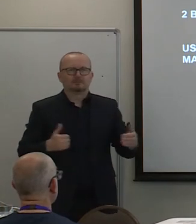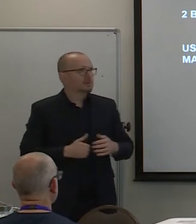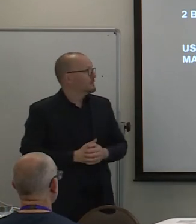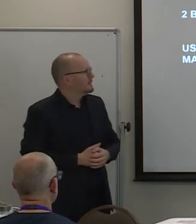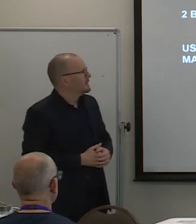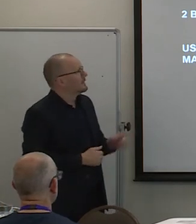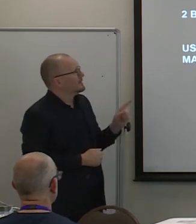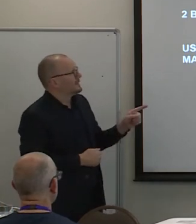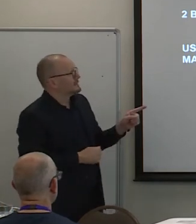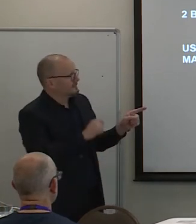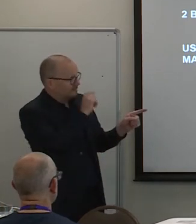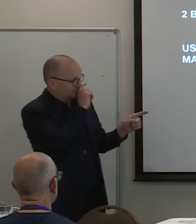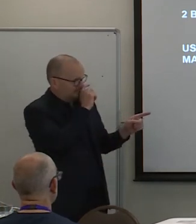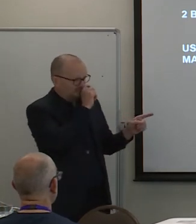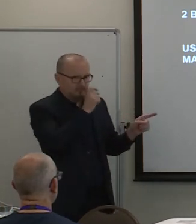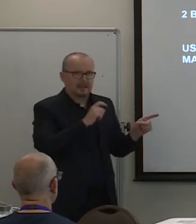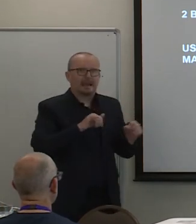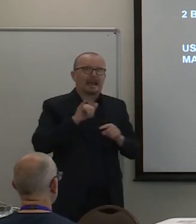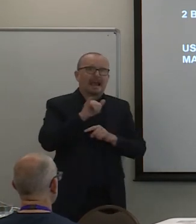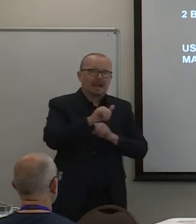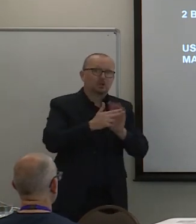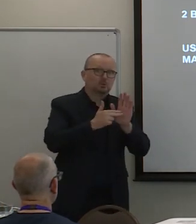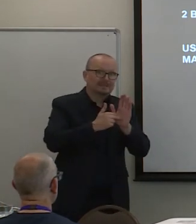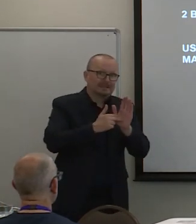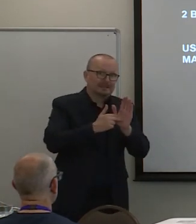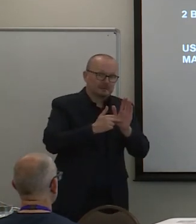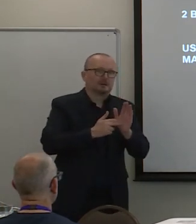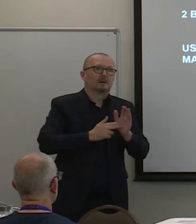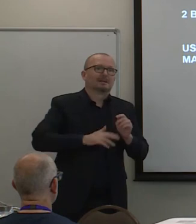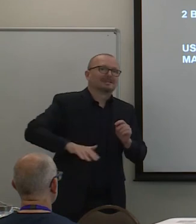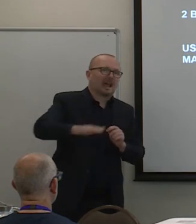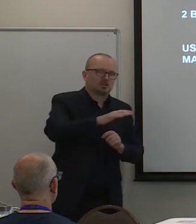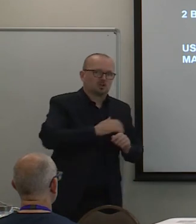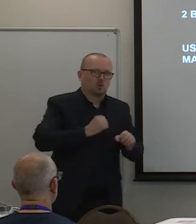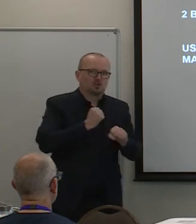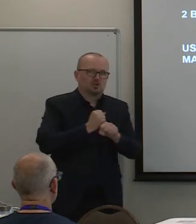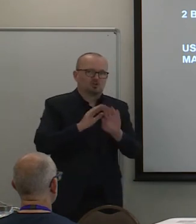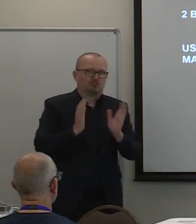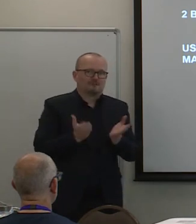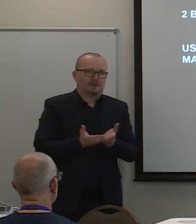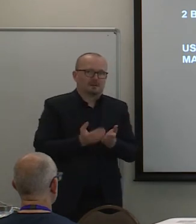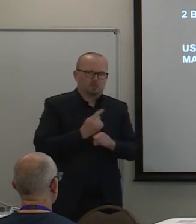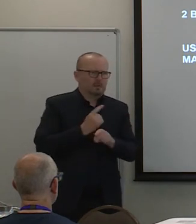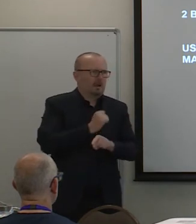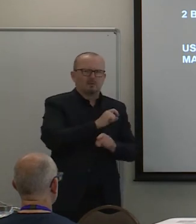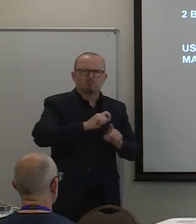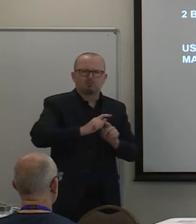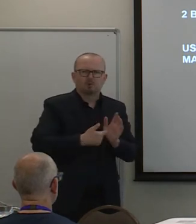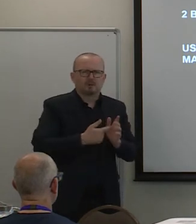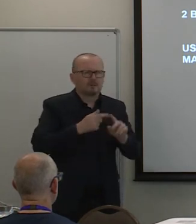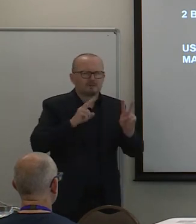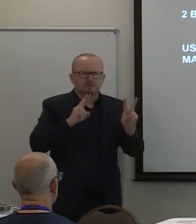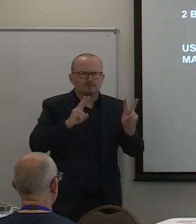National Geographic. Not New Zealand Geographic, but National Geographic, talking about a project that they're doing. I think the phrase